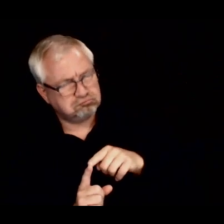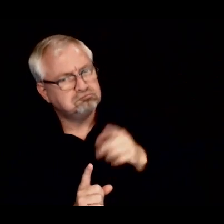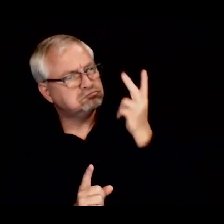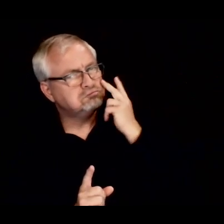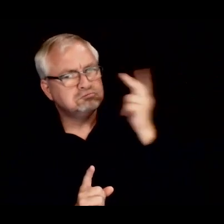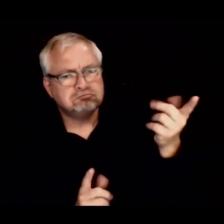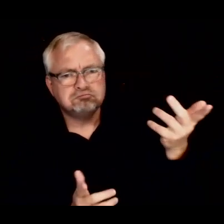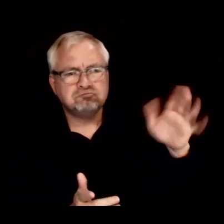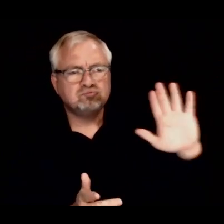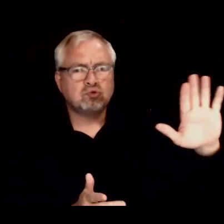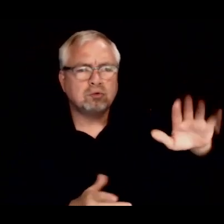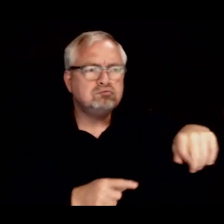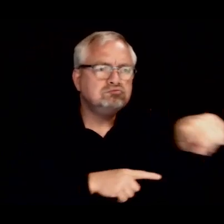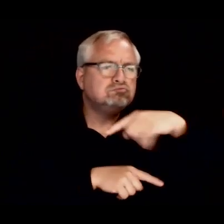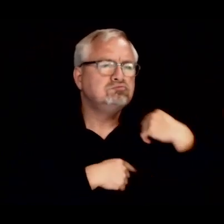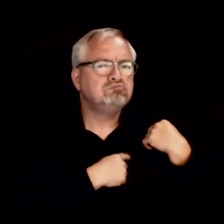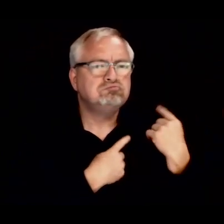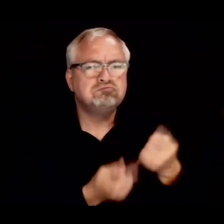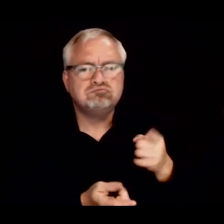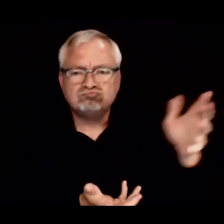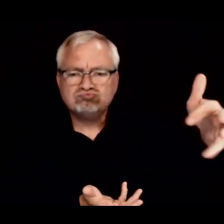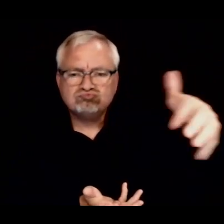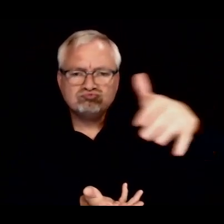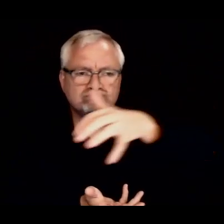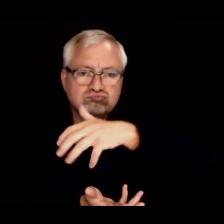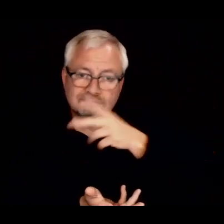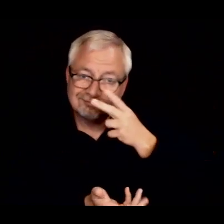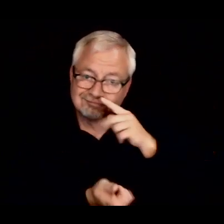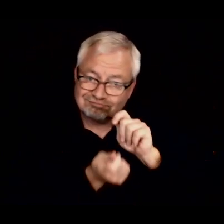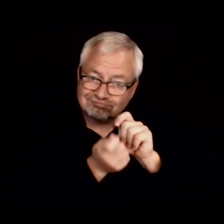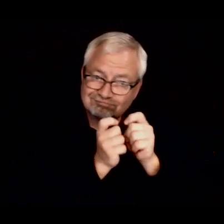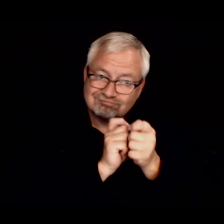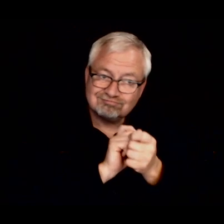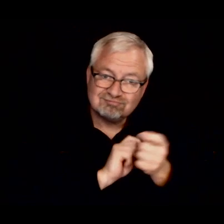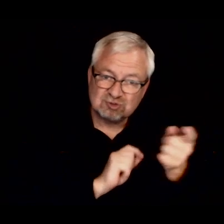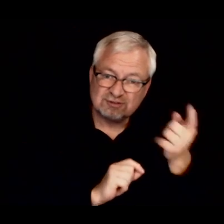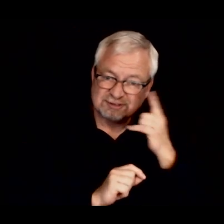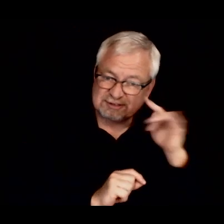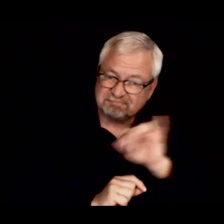kind of changes the way that we would think about things in Minnesota.